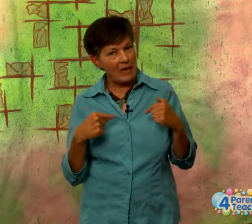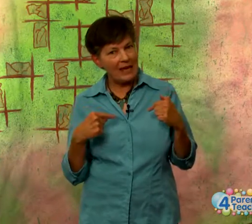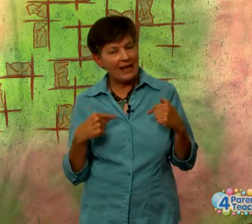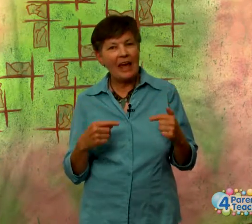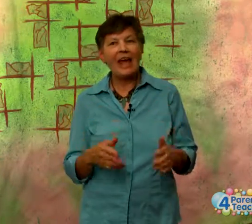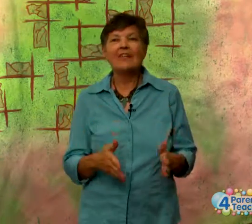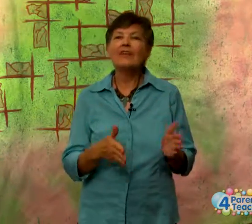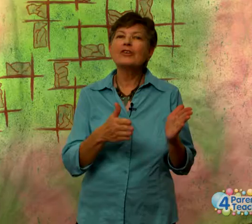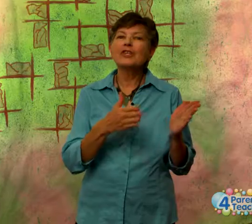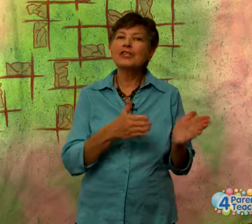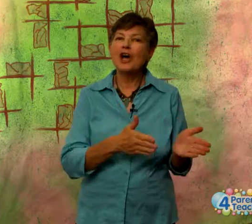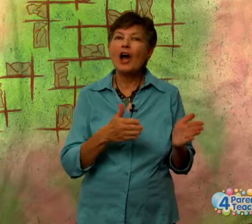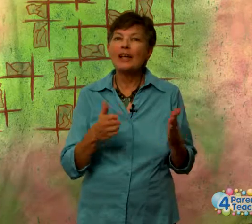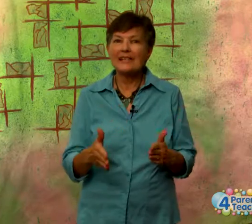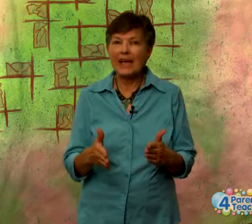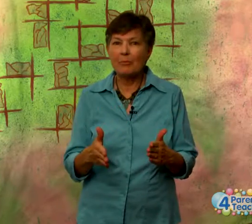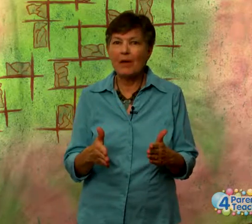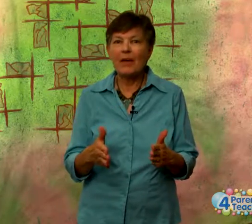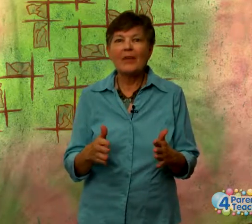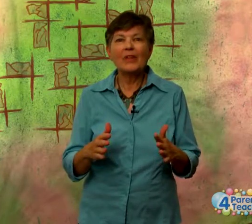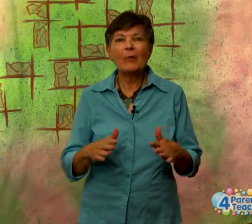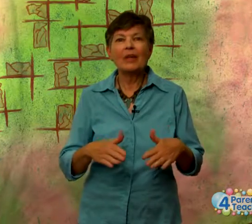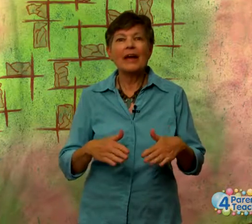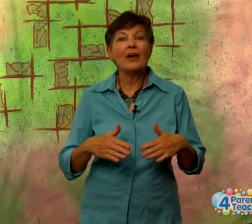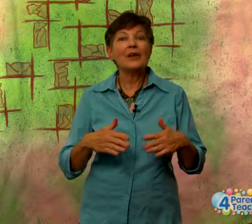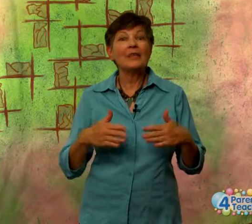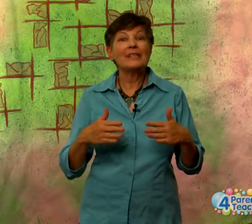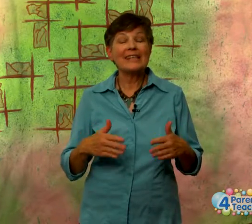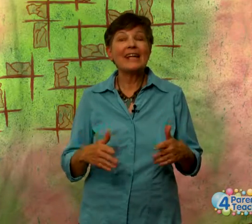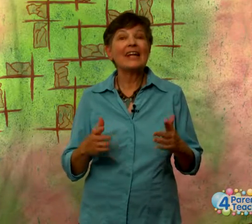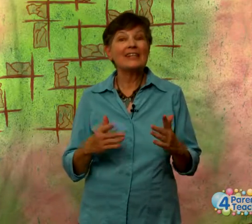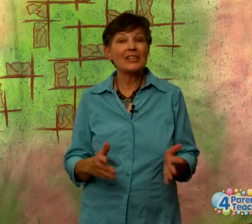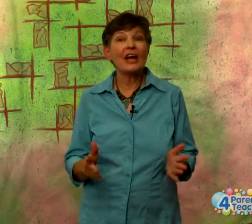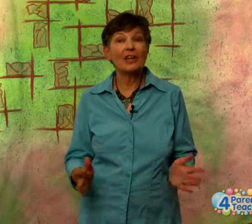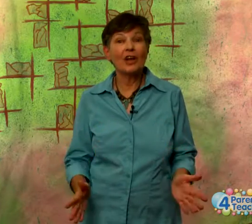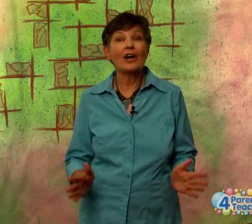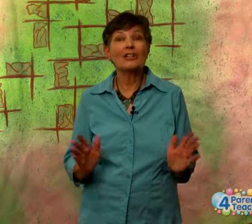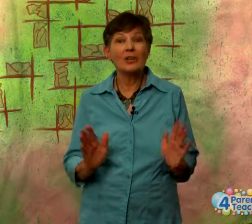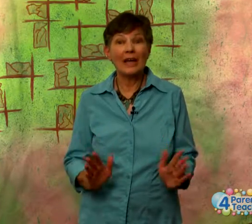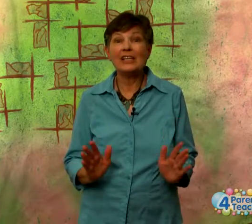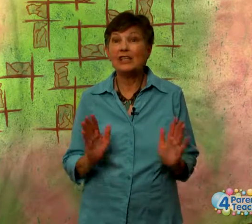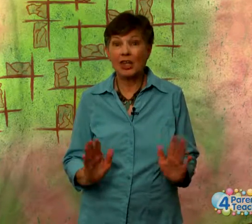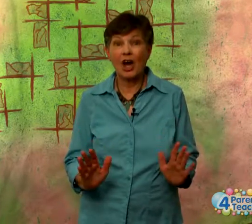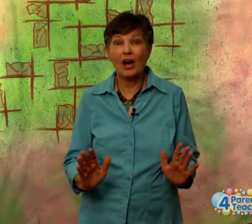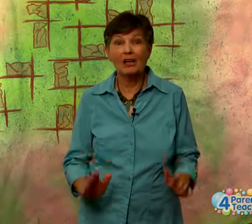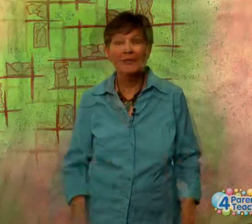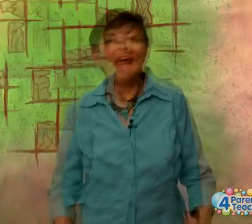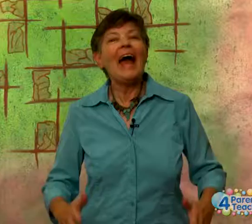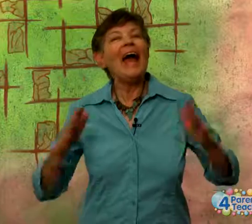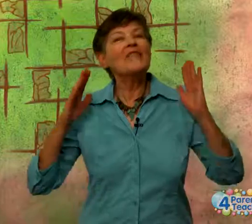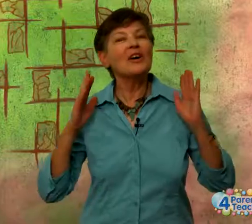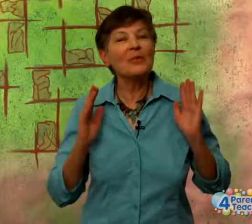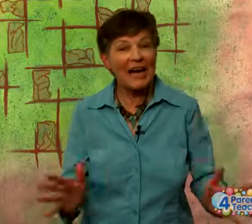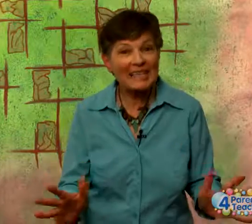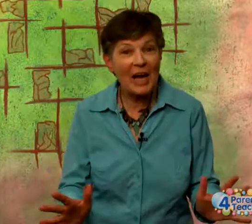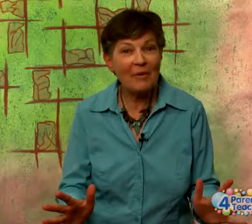me. And then there's a song segment that will allow you to sing and sign along to each song. Have a great time with